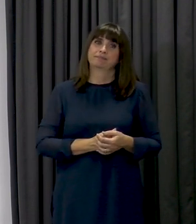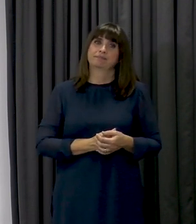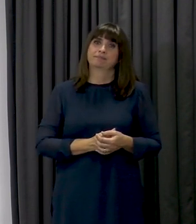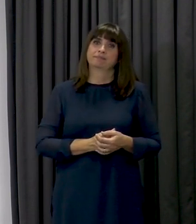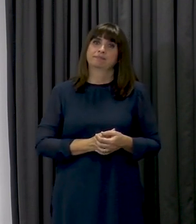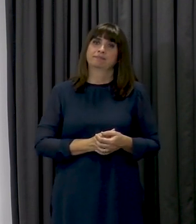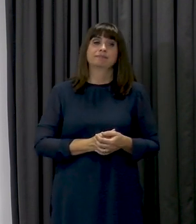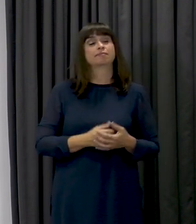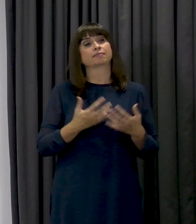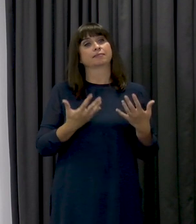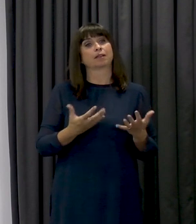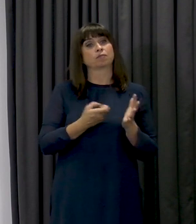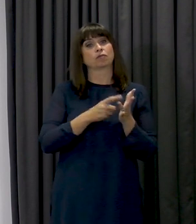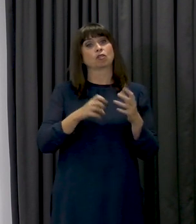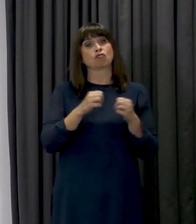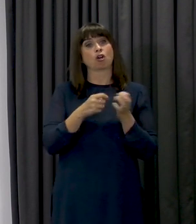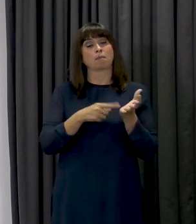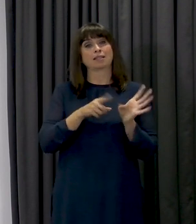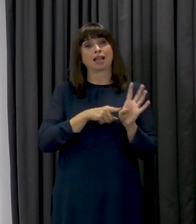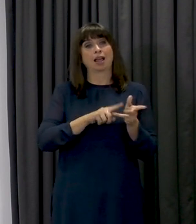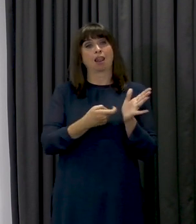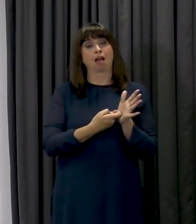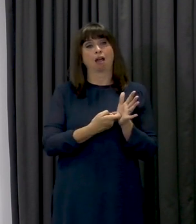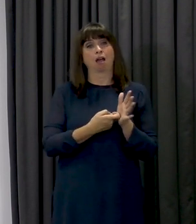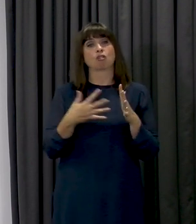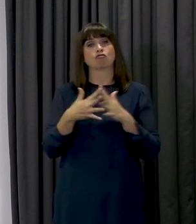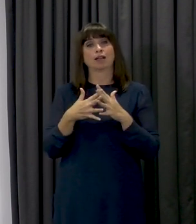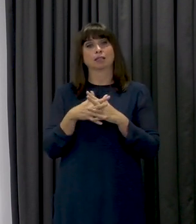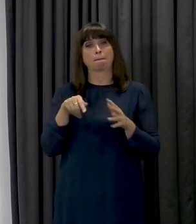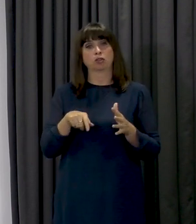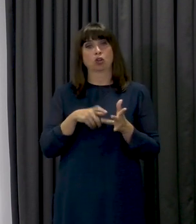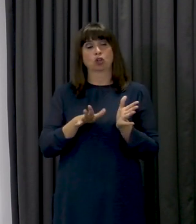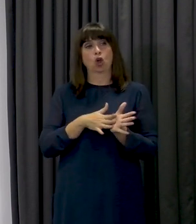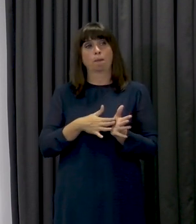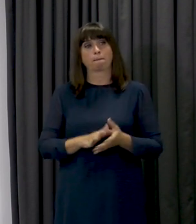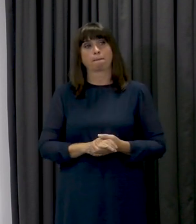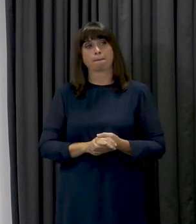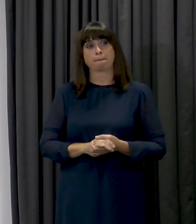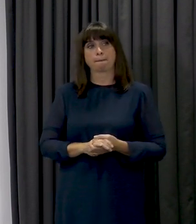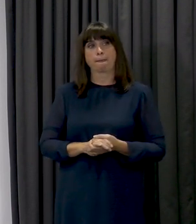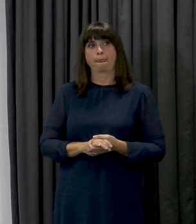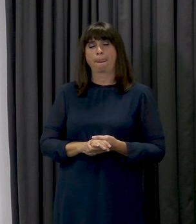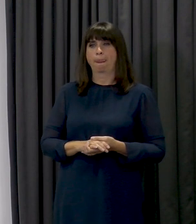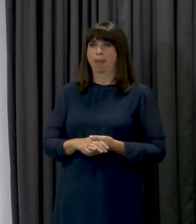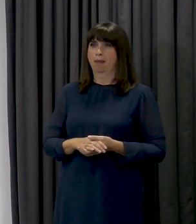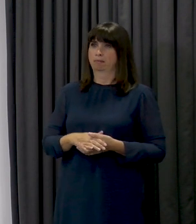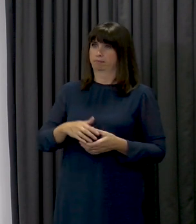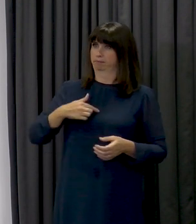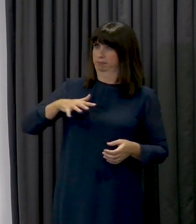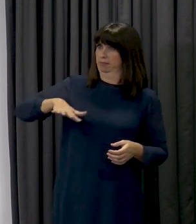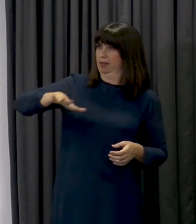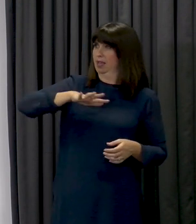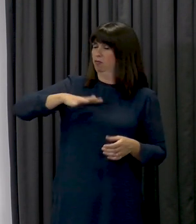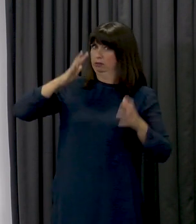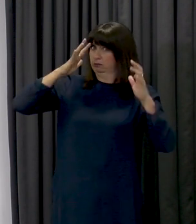Thank you. Over to Rob Taylor at Wrexham.com. Good afternoon, First Minister. People are obviously very concerned locally with reference